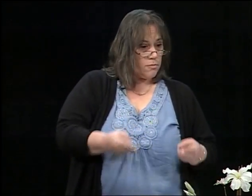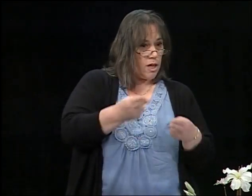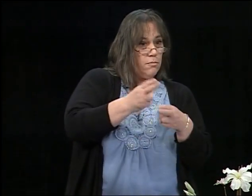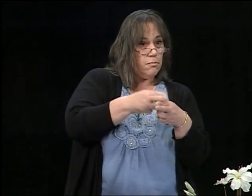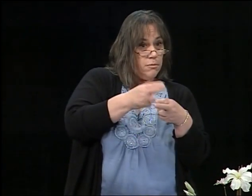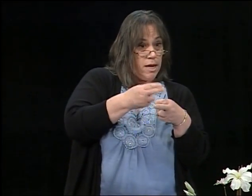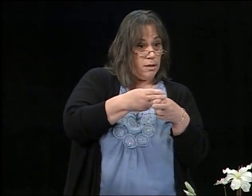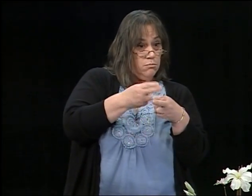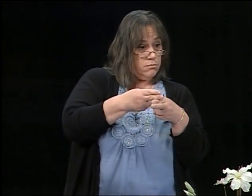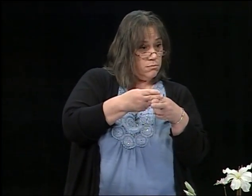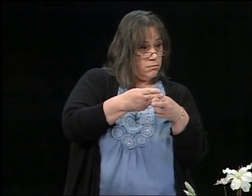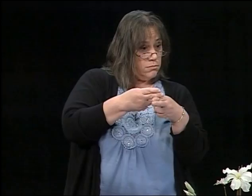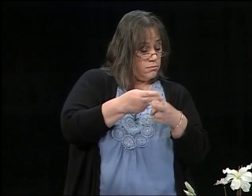Again, name.